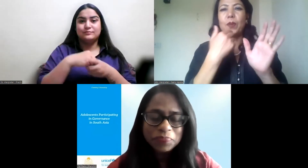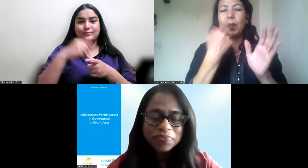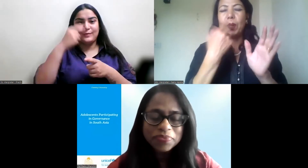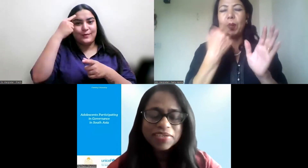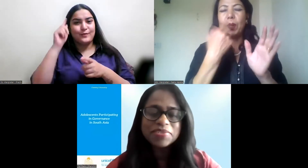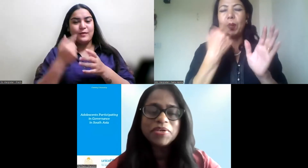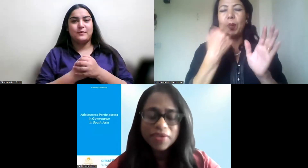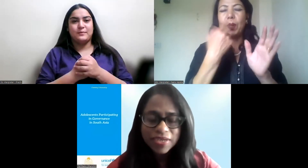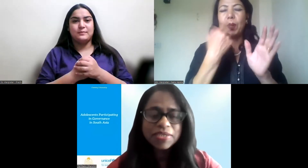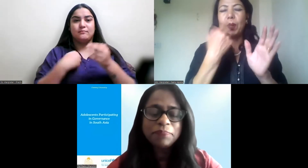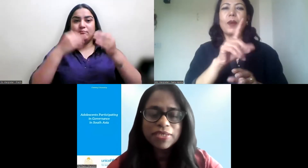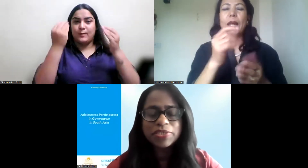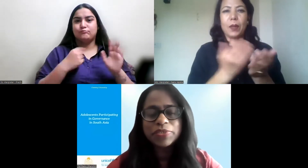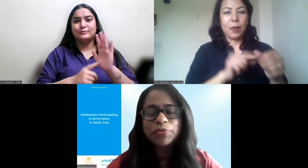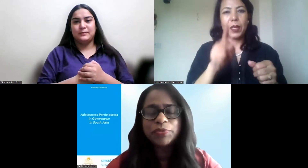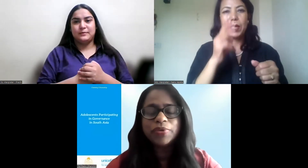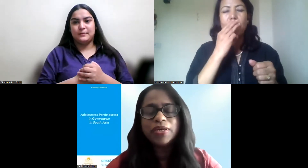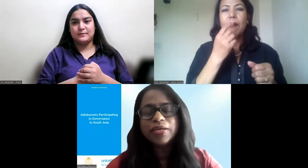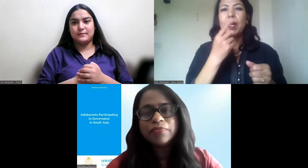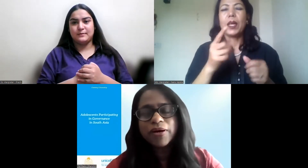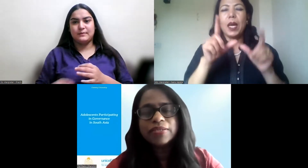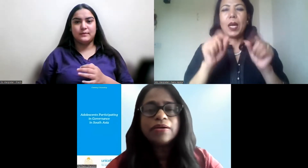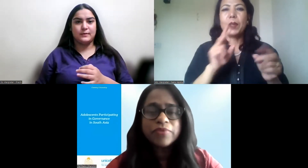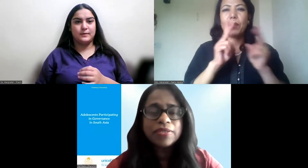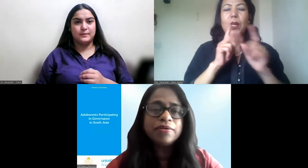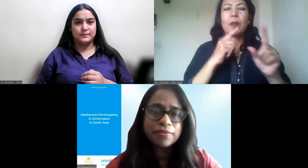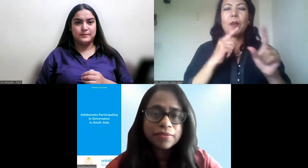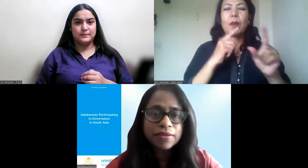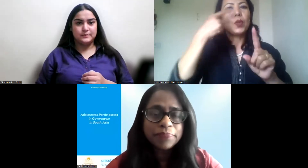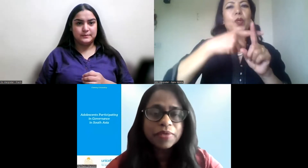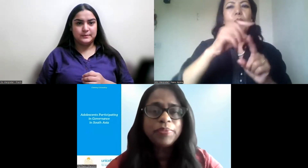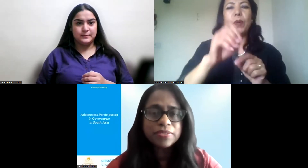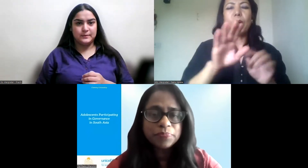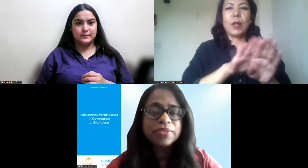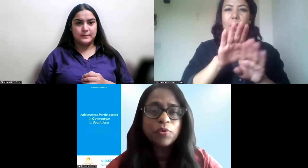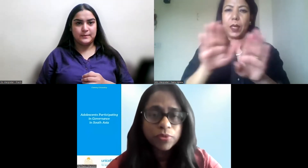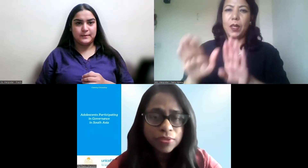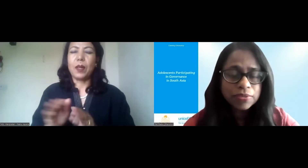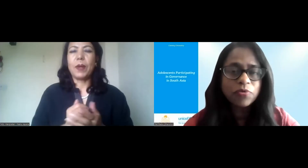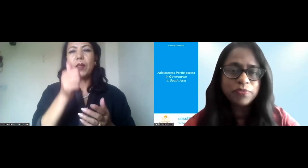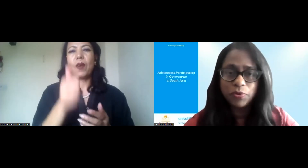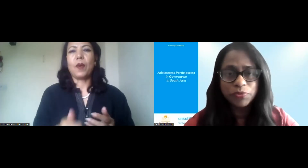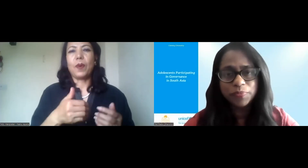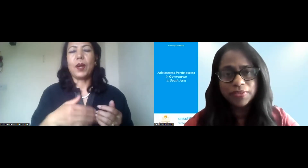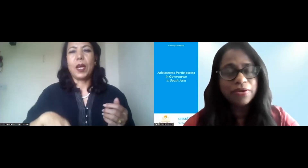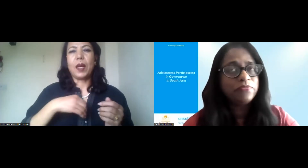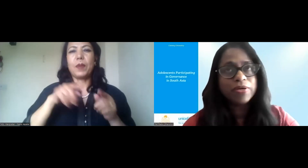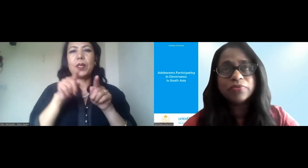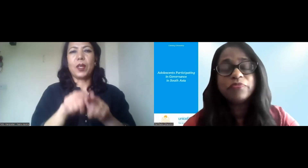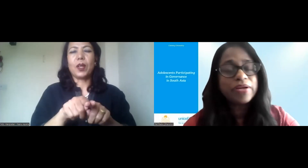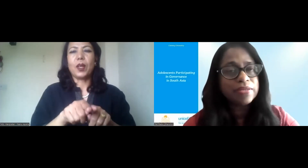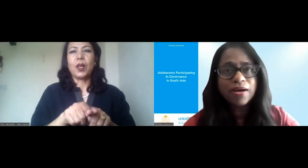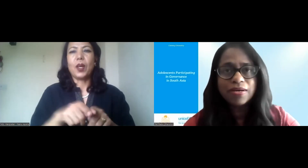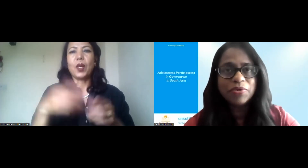now it is our great pleasure to invite Kavita Ratna, a principal author of the document. They have